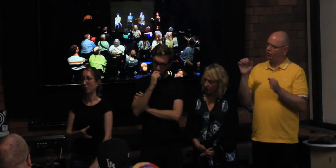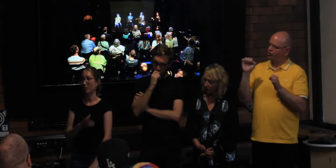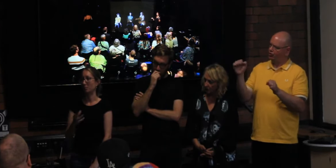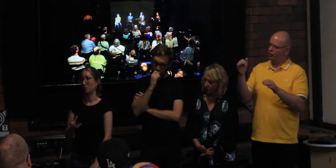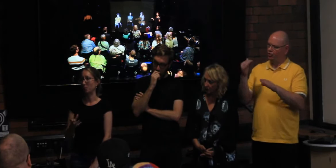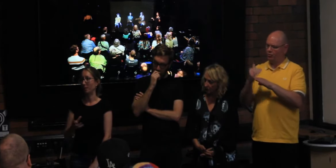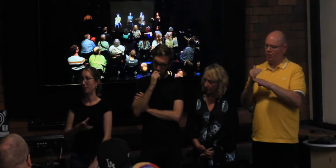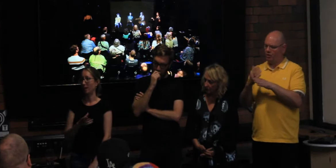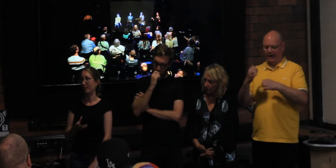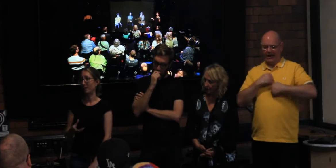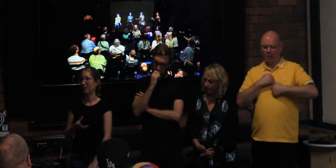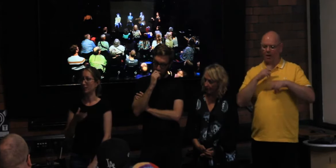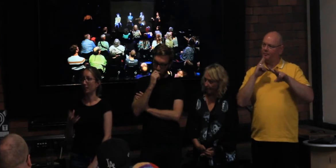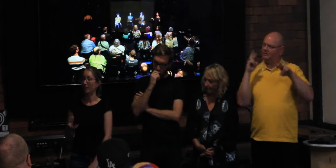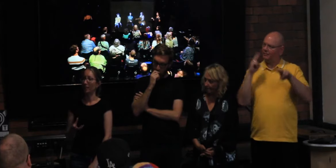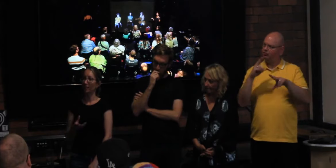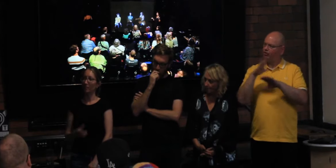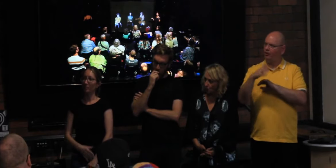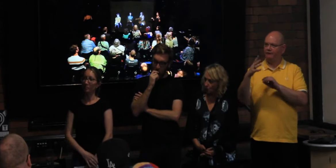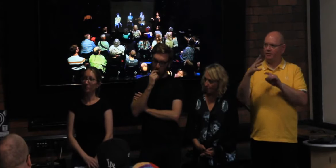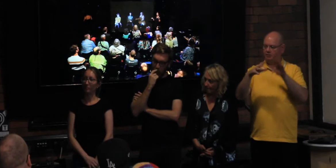the Hiroshima bomb and the history.